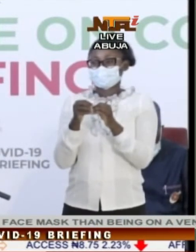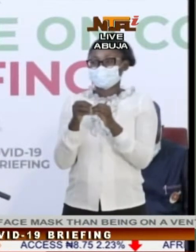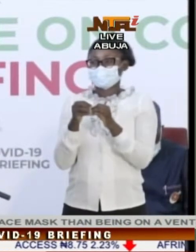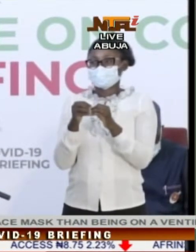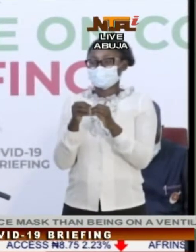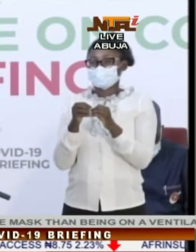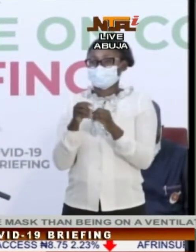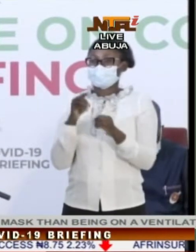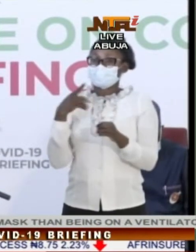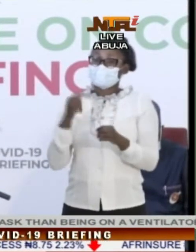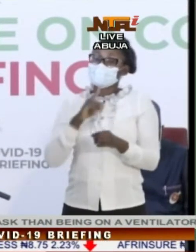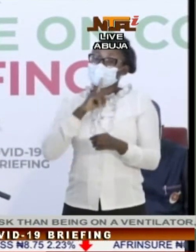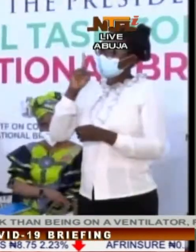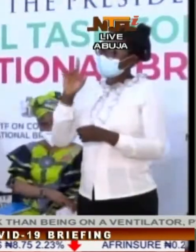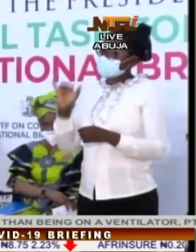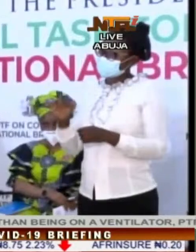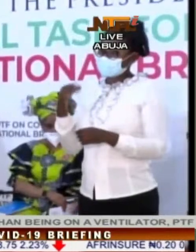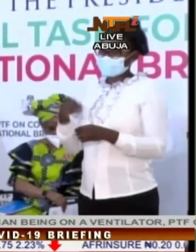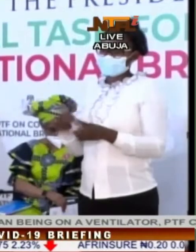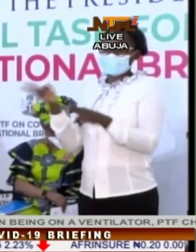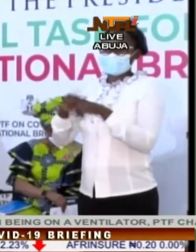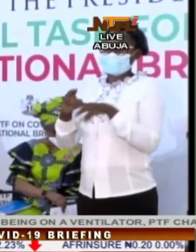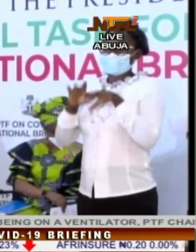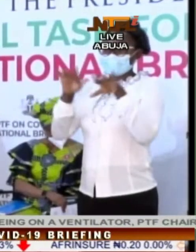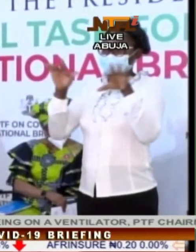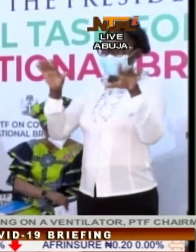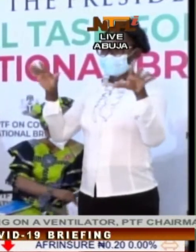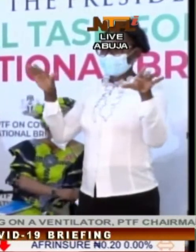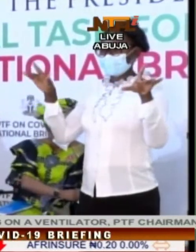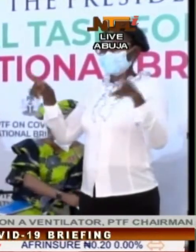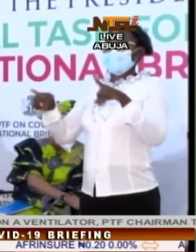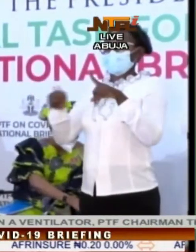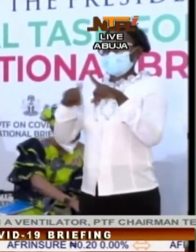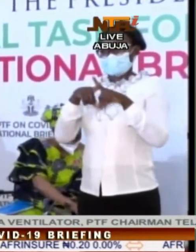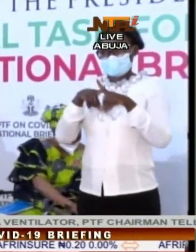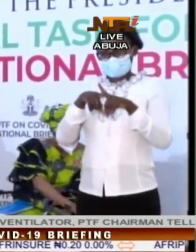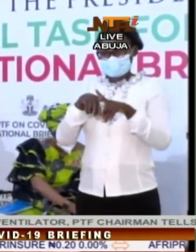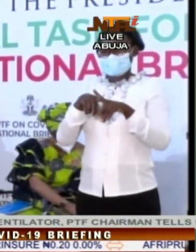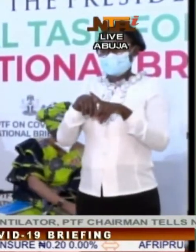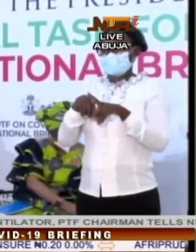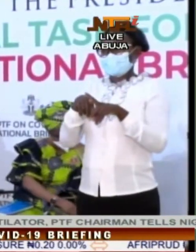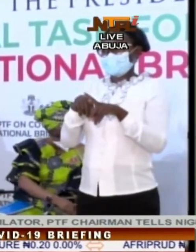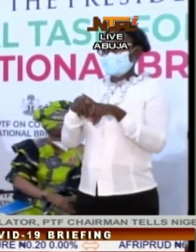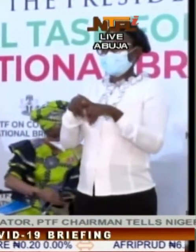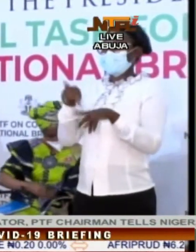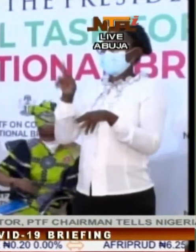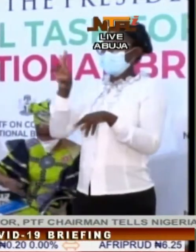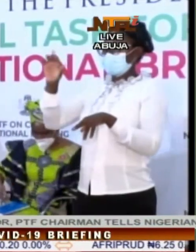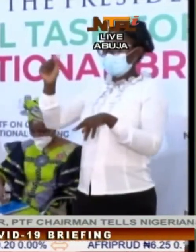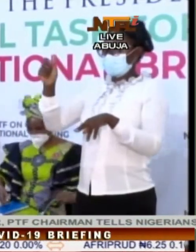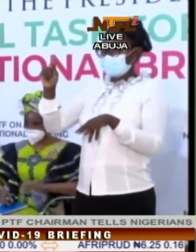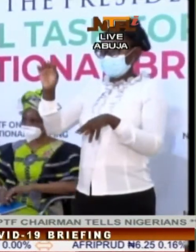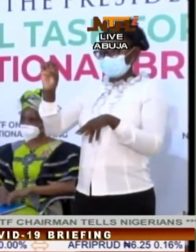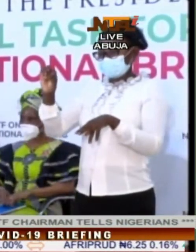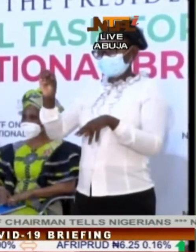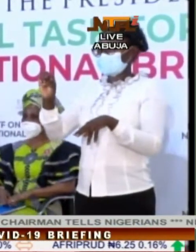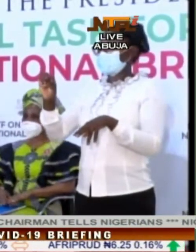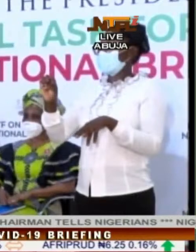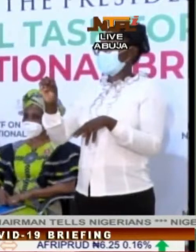The reality of the increasing transmission, the positivity rate, the test positivity